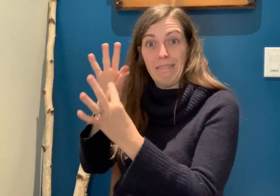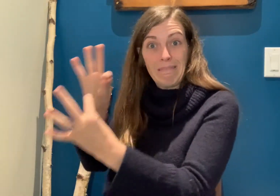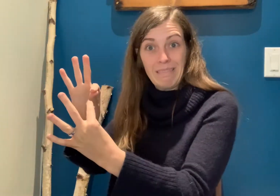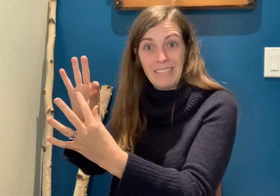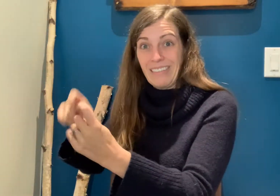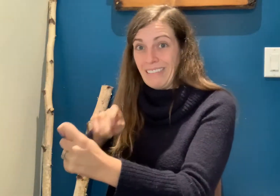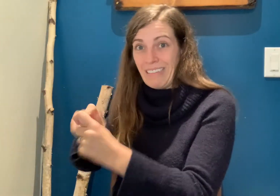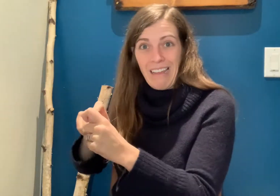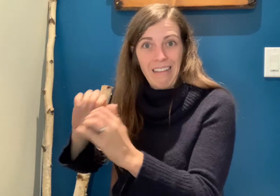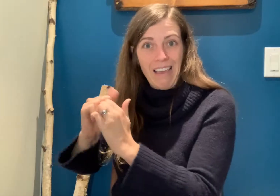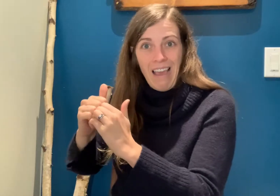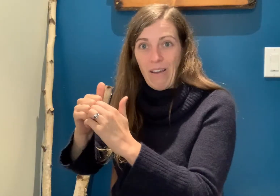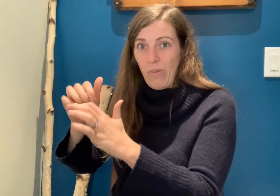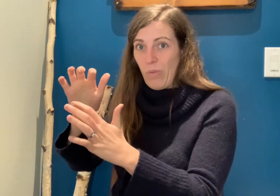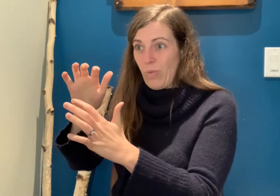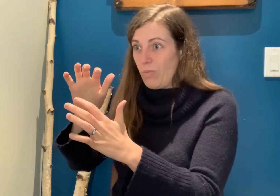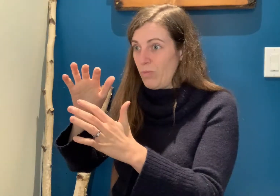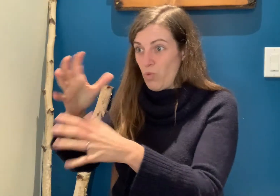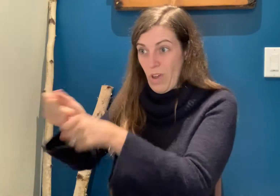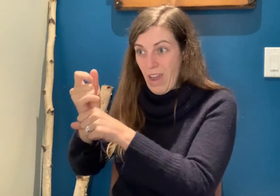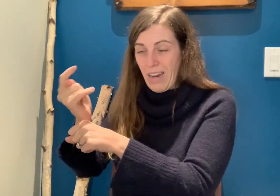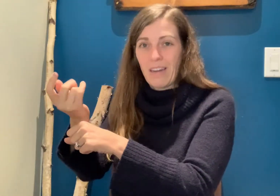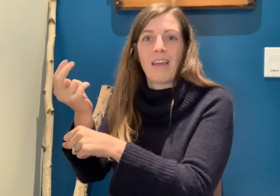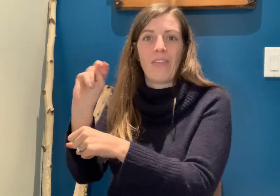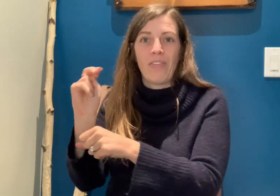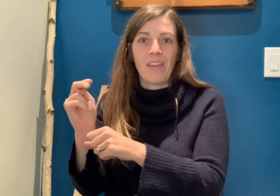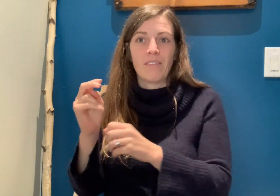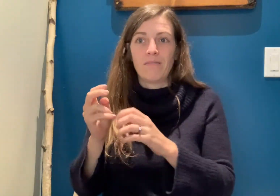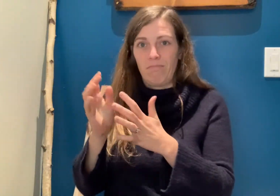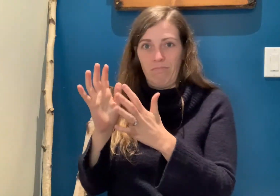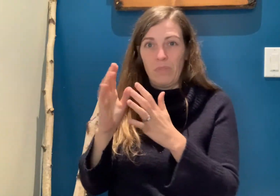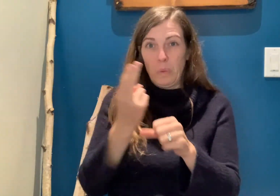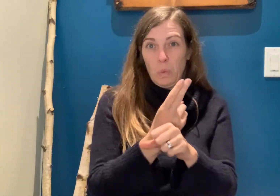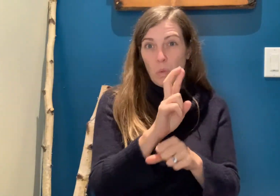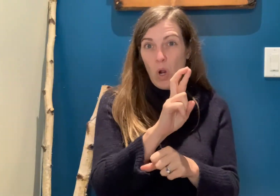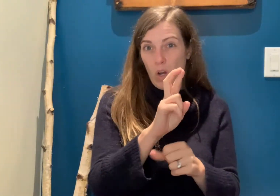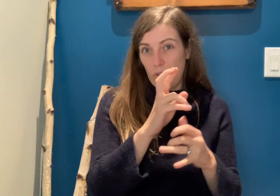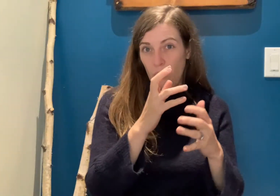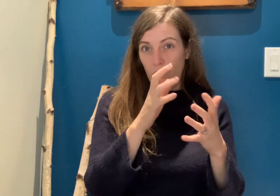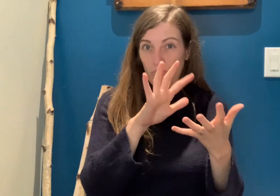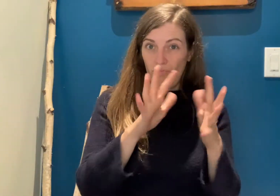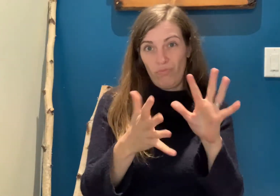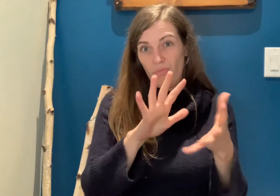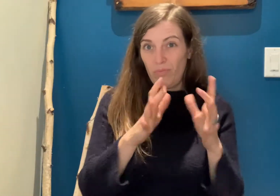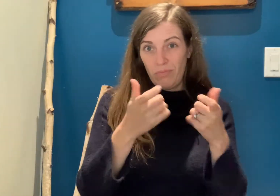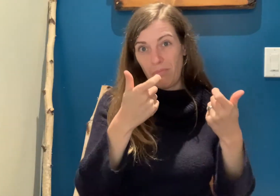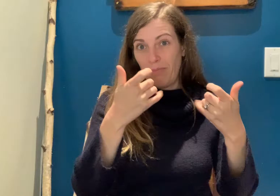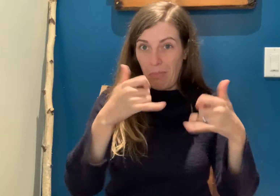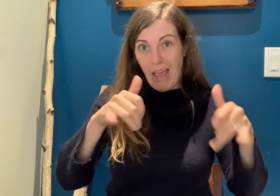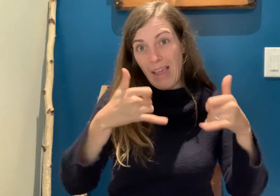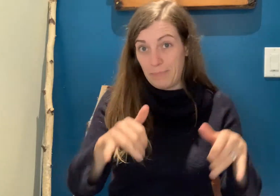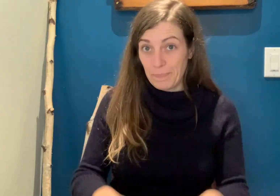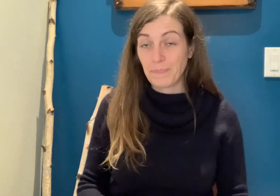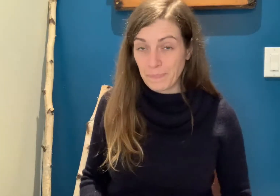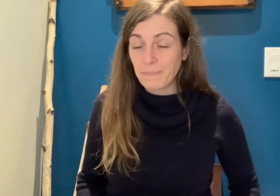So I encourage you to leave the CSV alone. Don't touch it, and use R to do all of your data